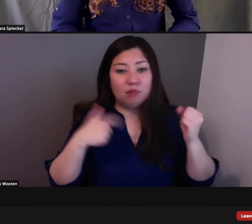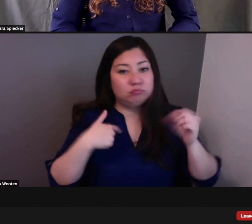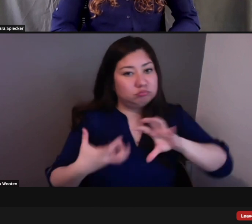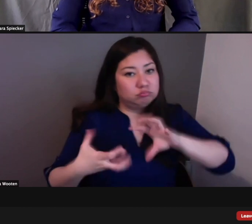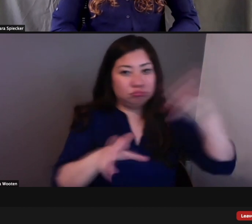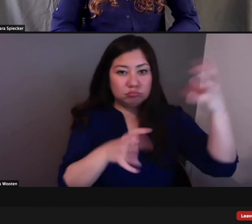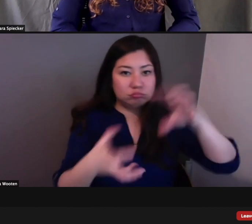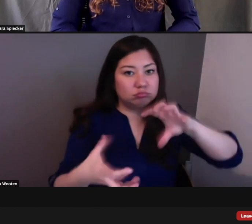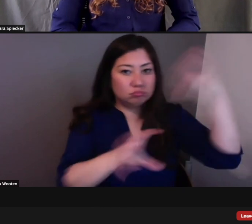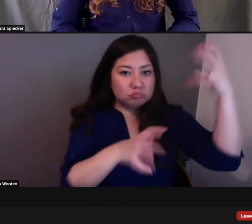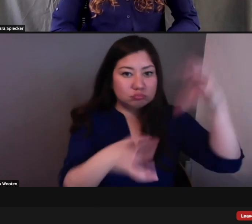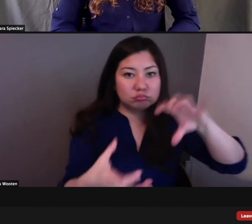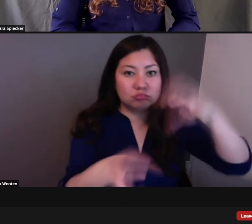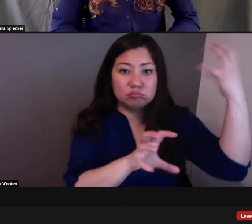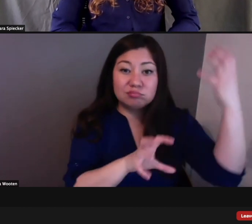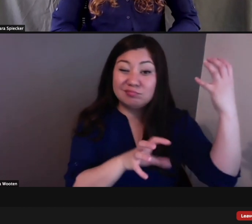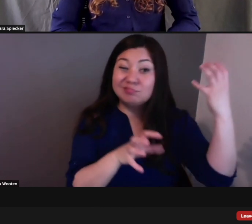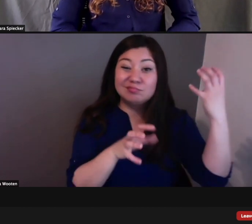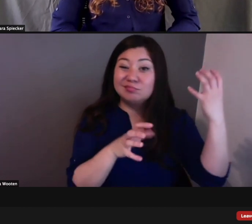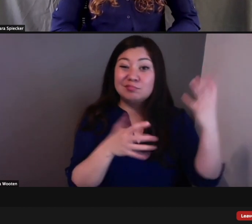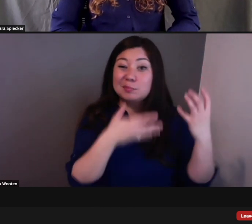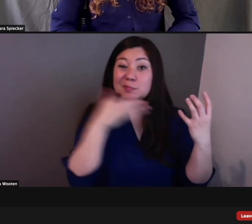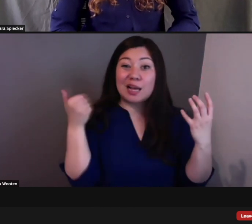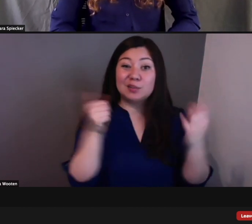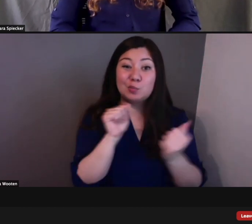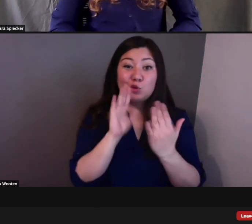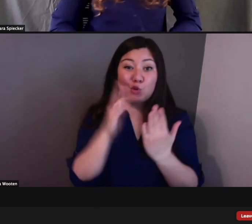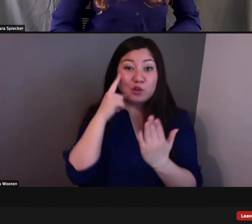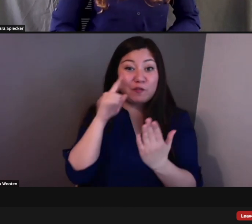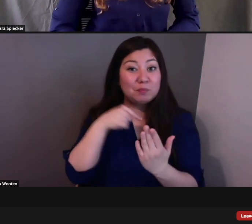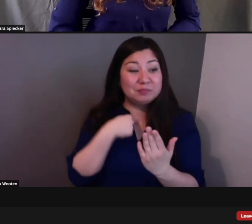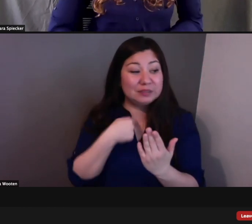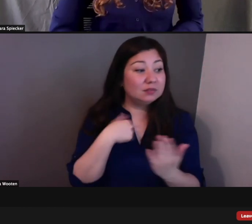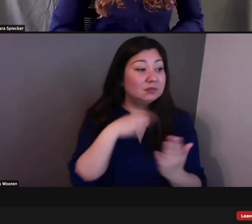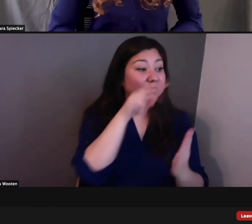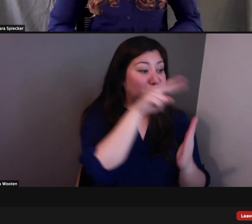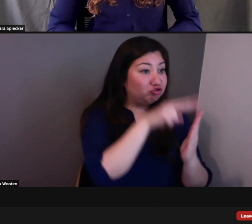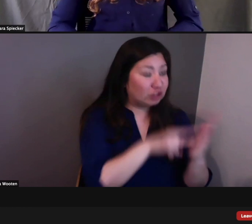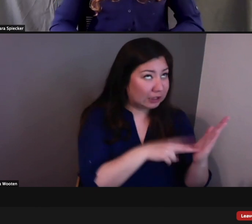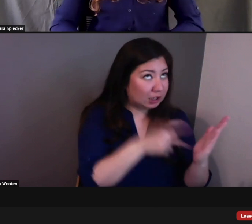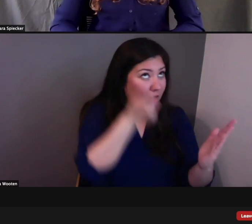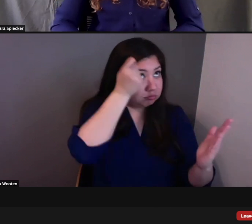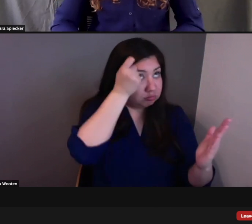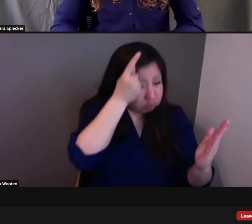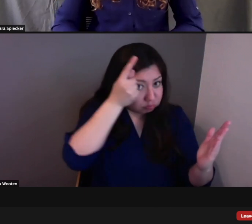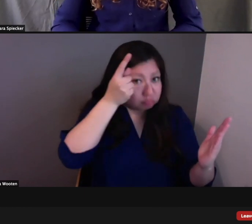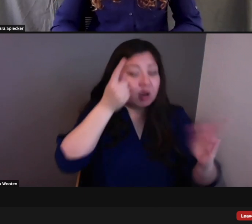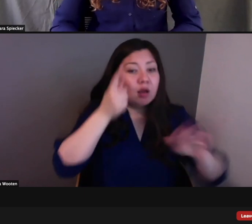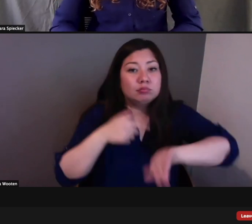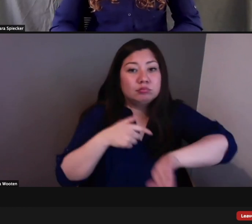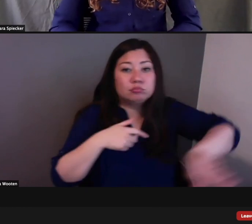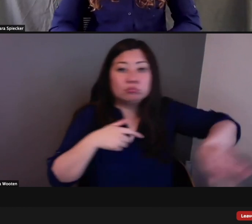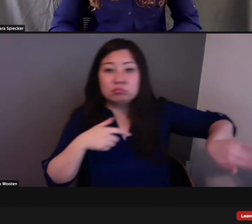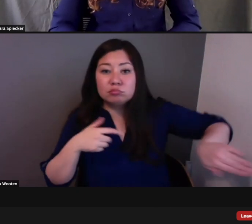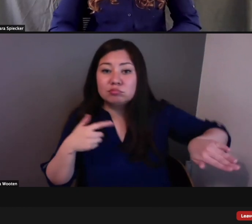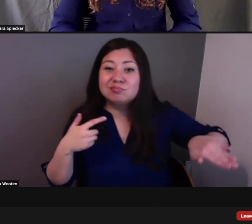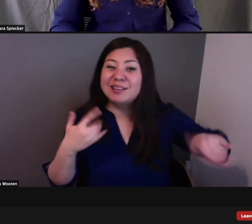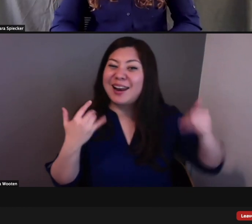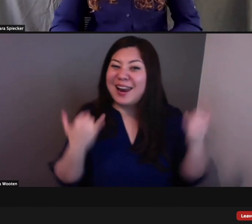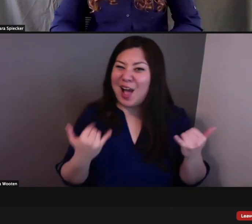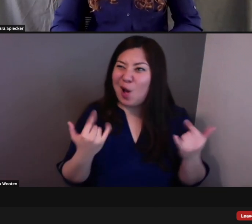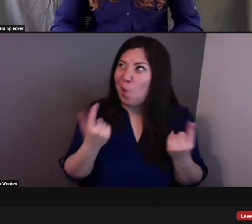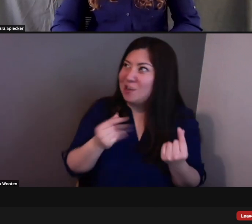Yes, and I'm also just absolutely terrible with memorization. And science is heavily relied upon